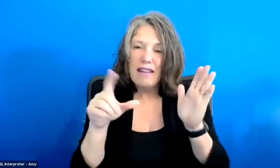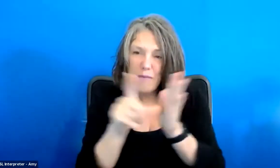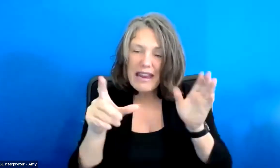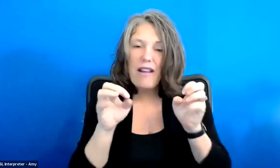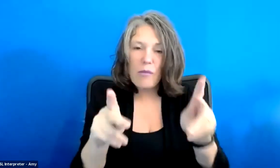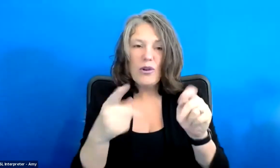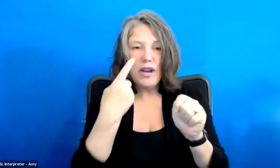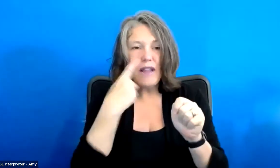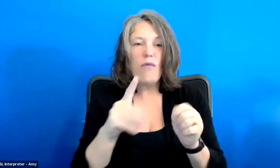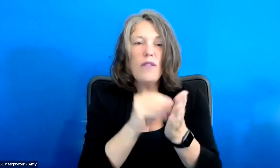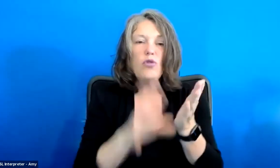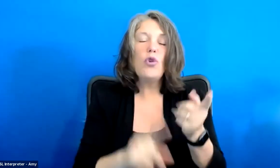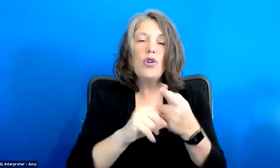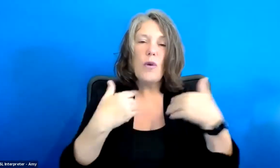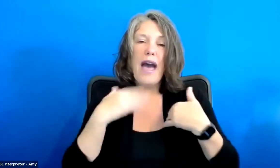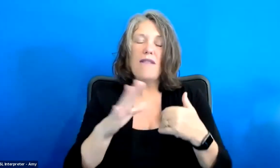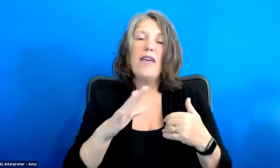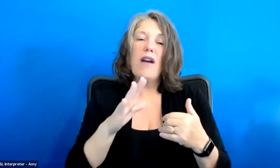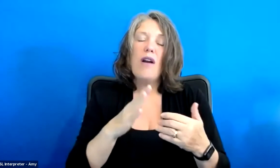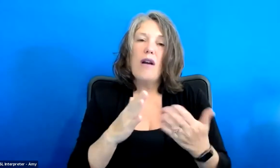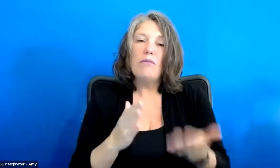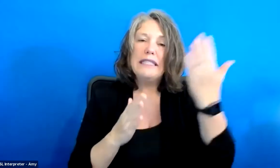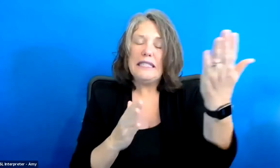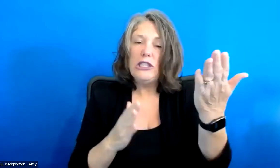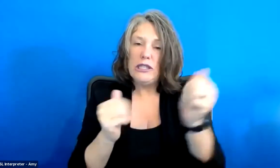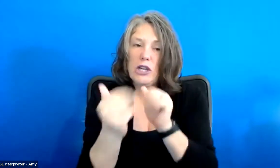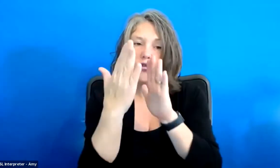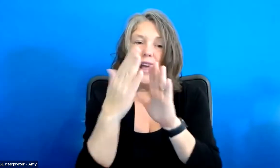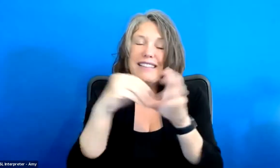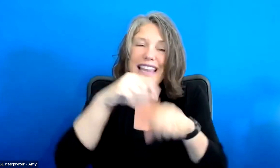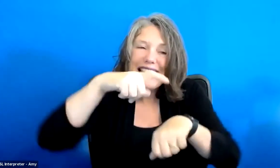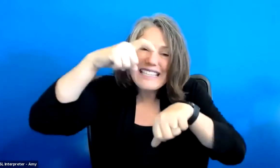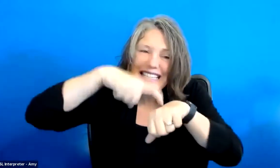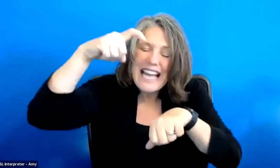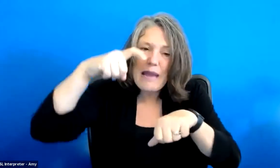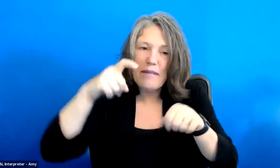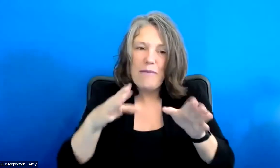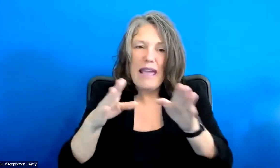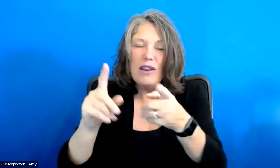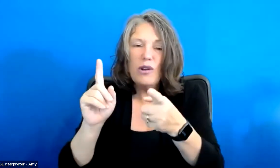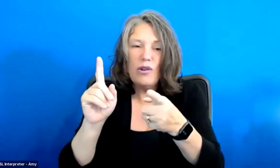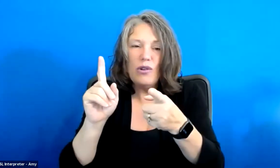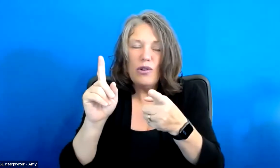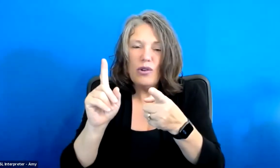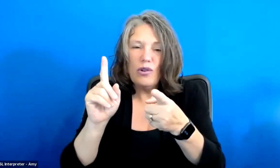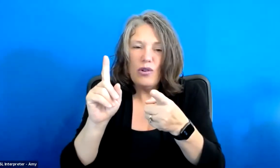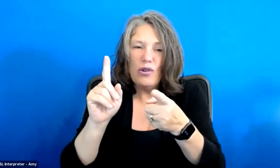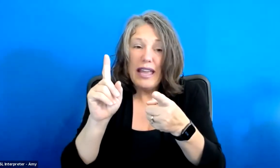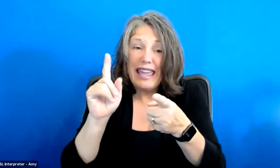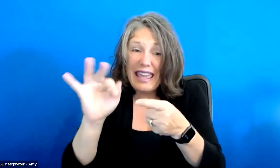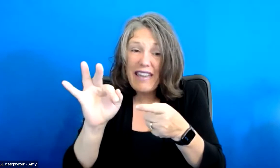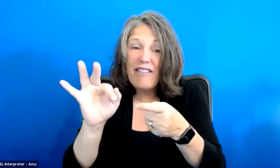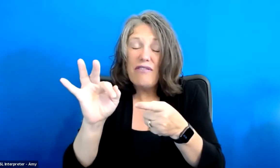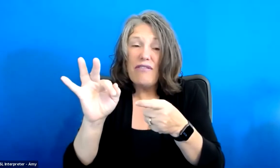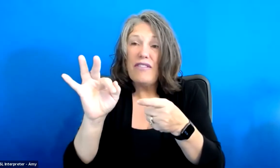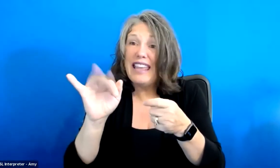in a timely manner in order to prevent irreparable harm to the student if their appeal prevails?